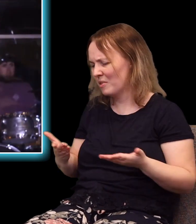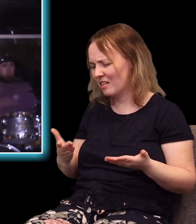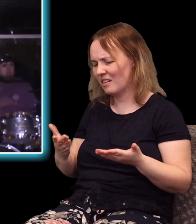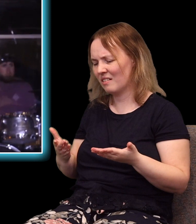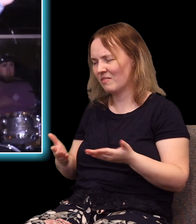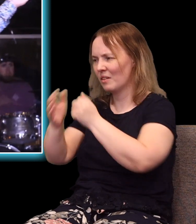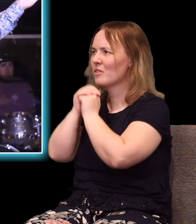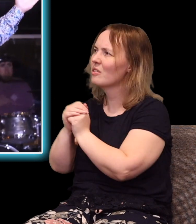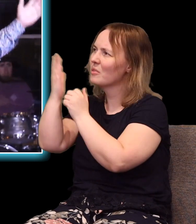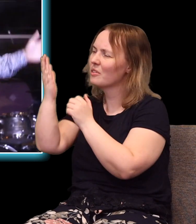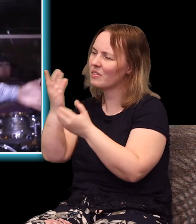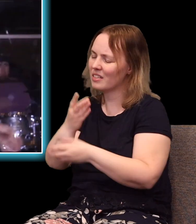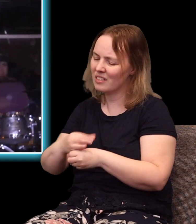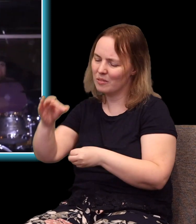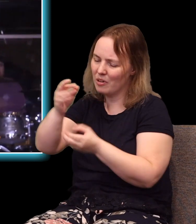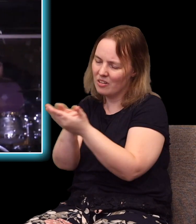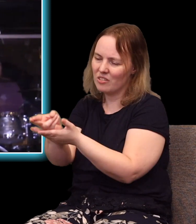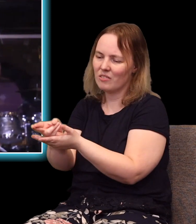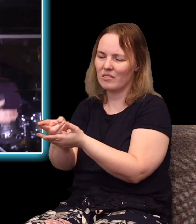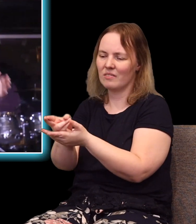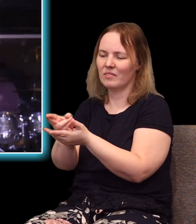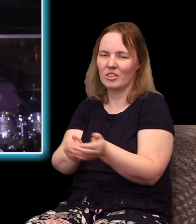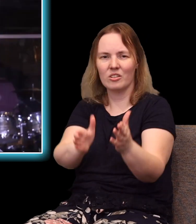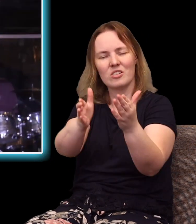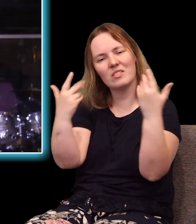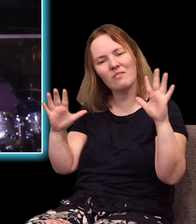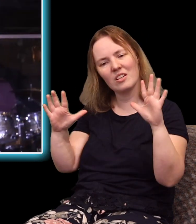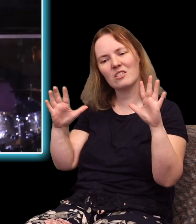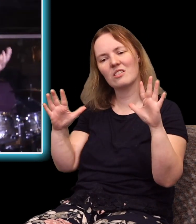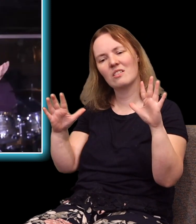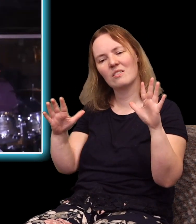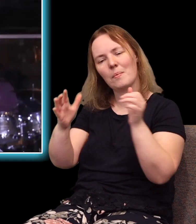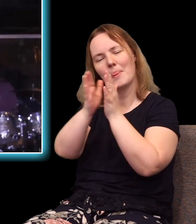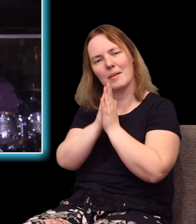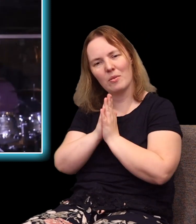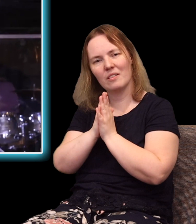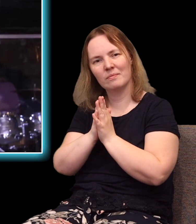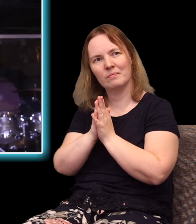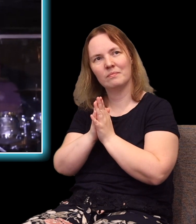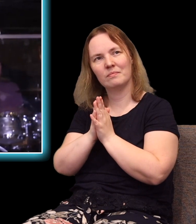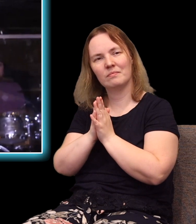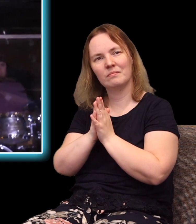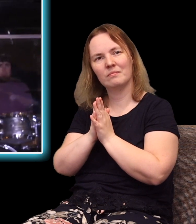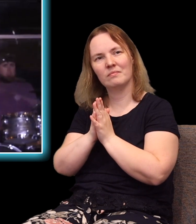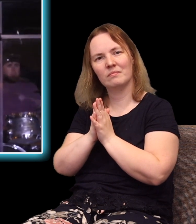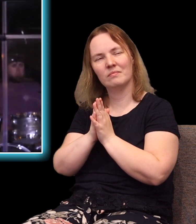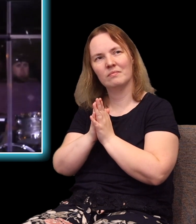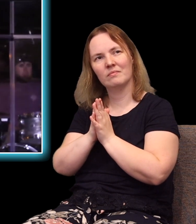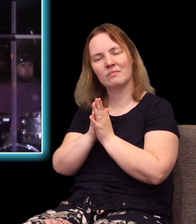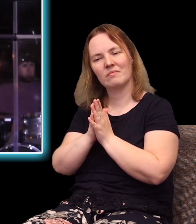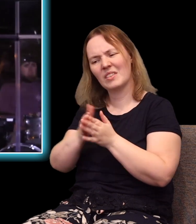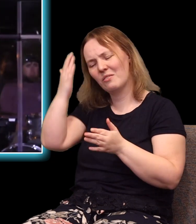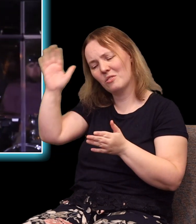and truth, that you live within me and you're working in me. So I want to encourage you as I close in prayer. We're just going to play the song, and as we do, feel free to slip out if you need